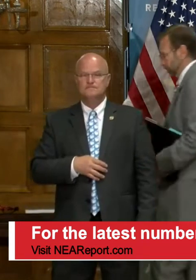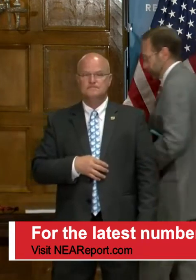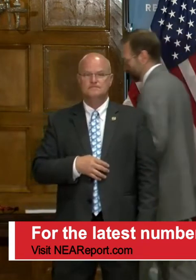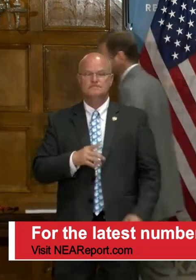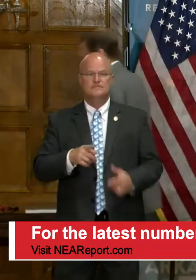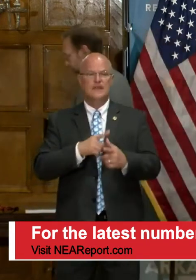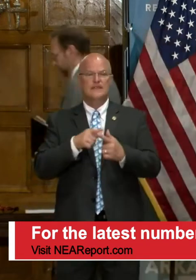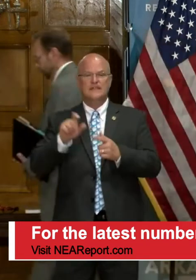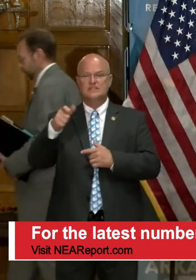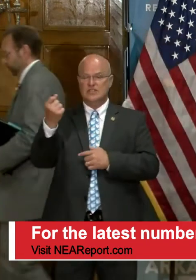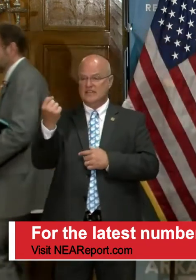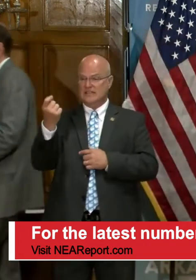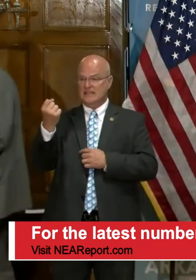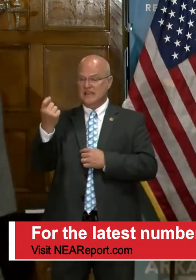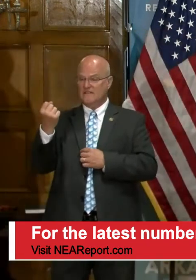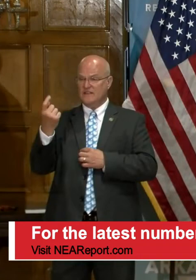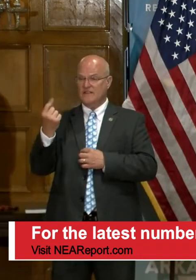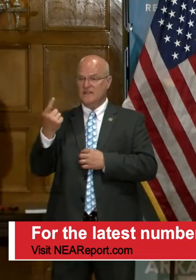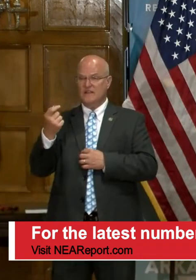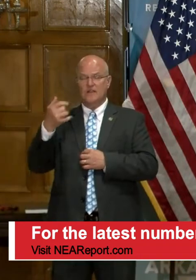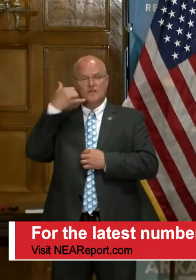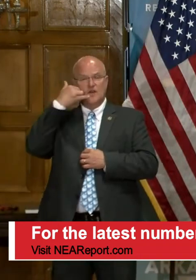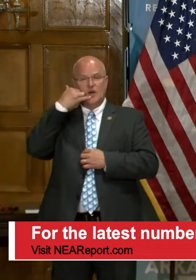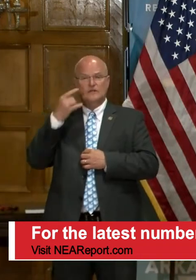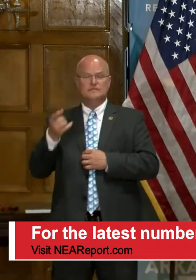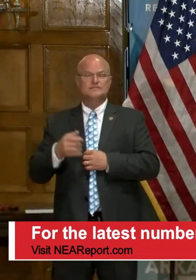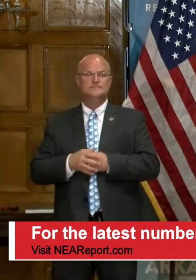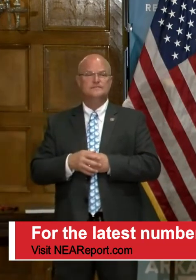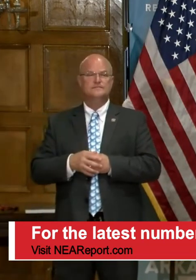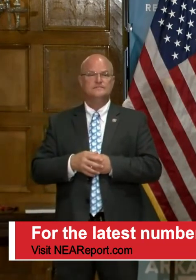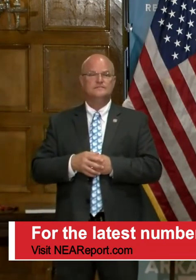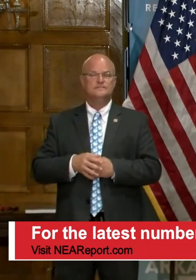And then to Channel 11 remotely.